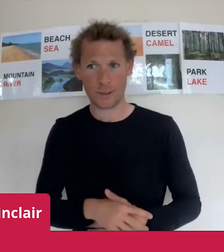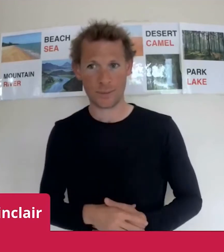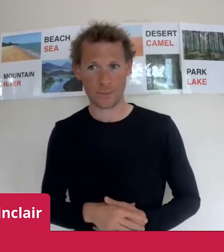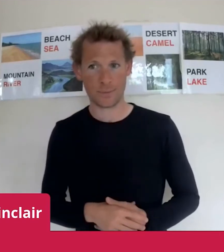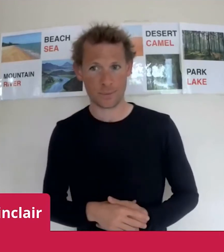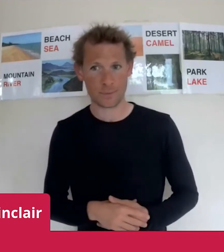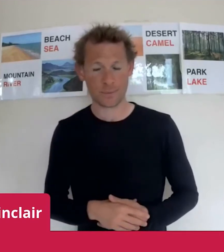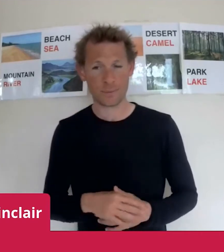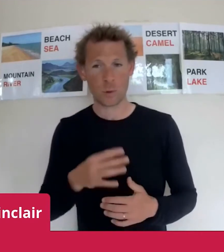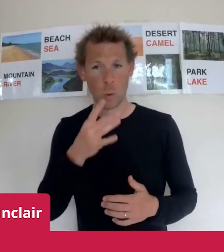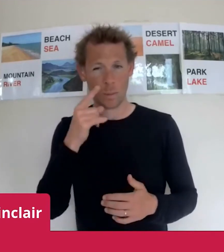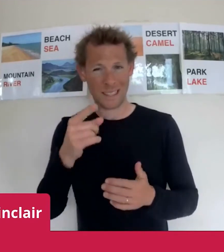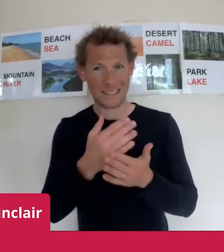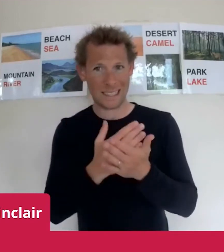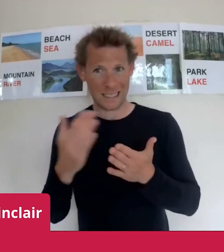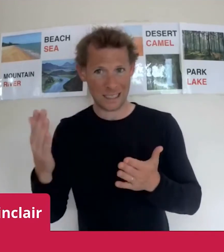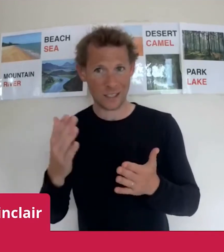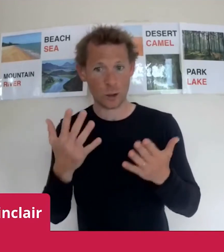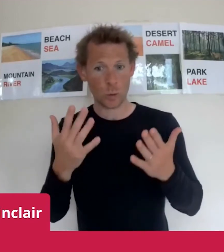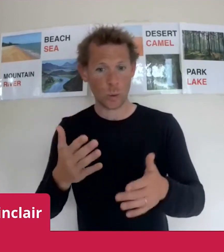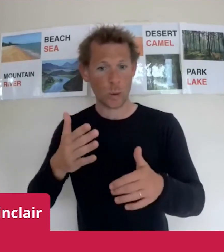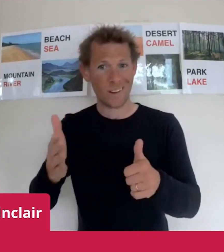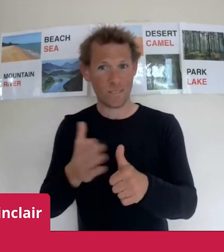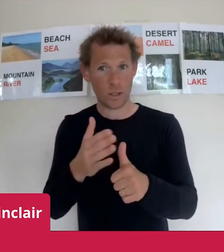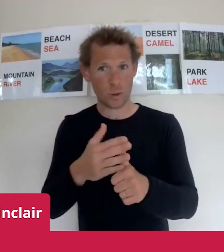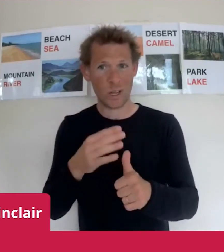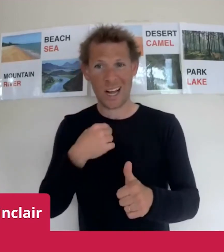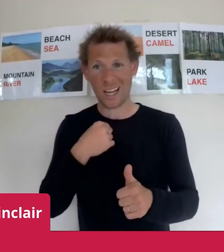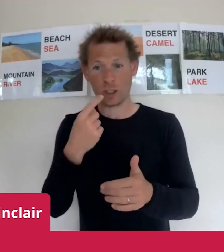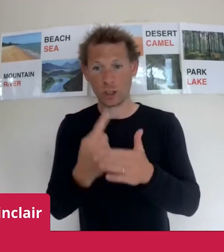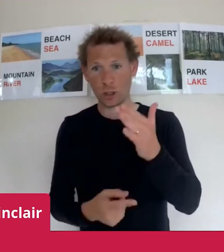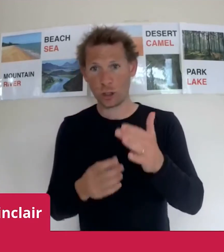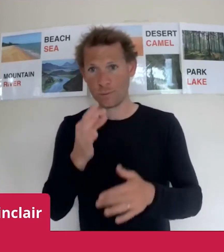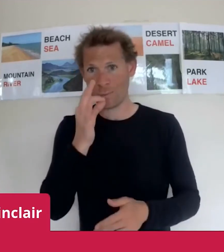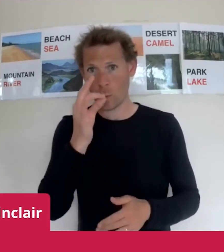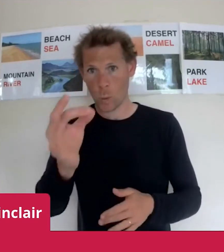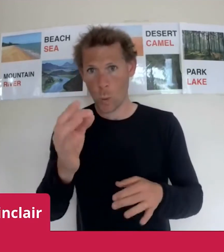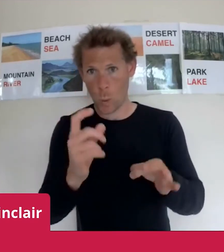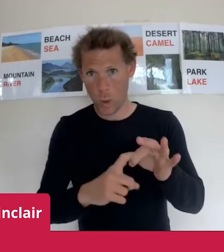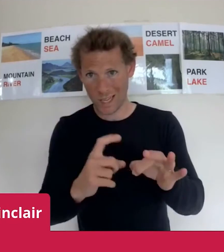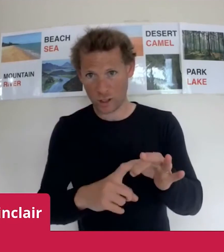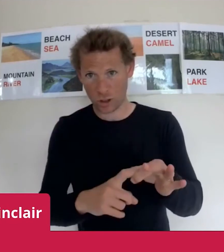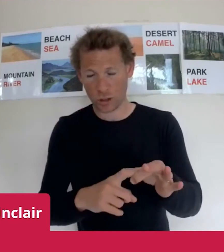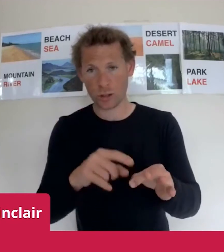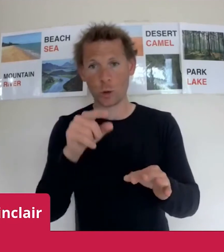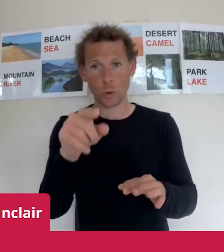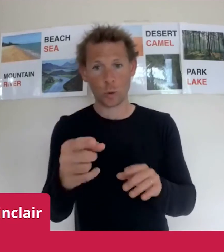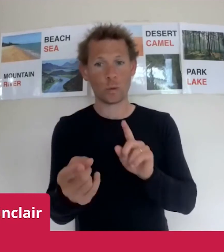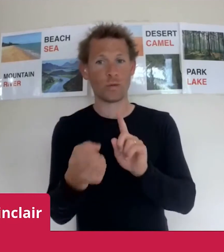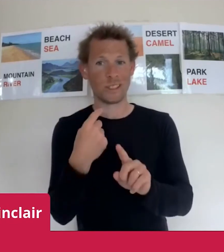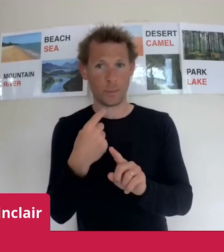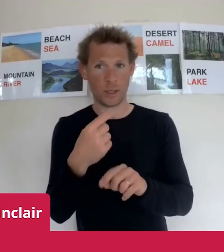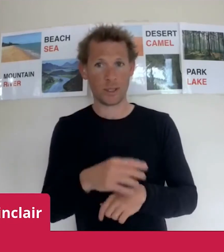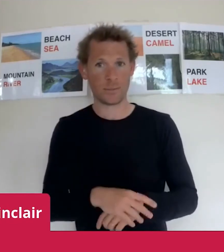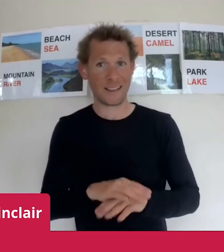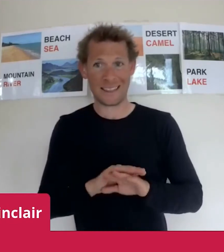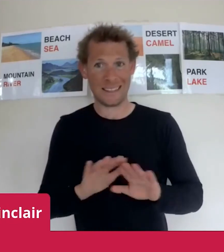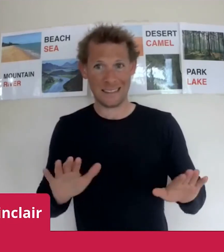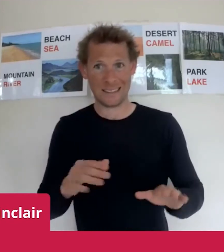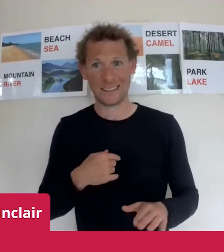ask the same questions. You can practice asking the questions and I'll answer them. Okay? So I'll just ask questions and you respond